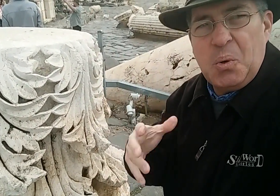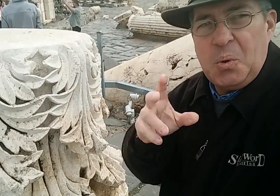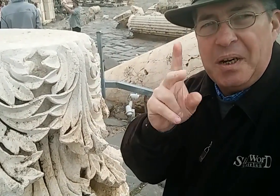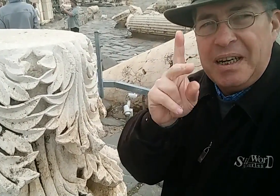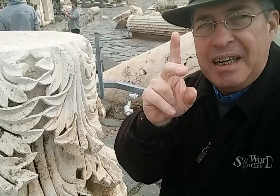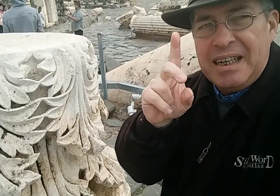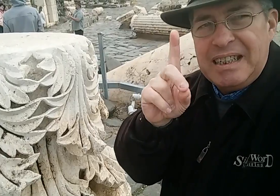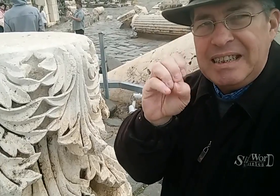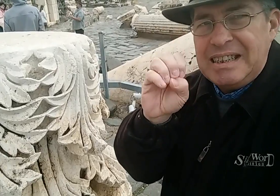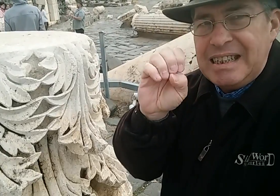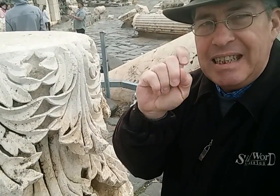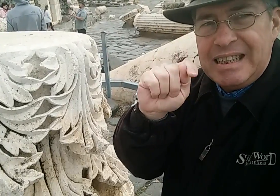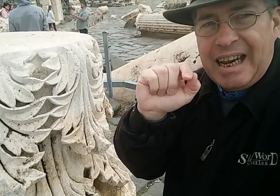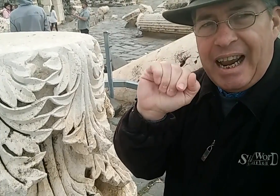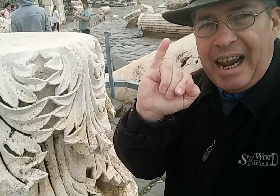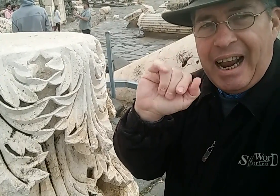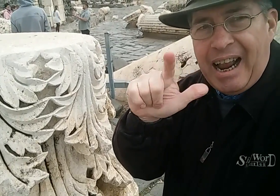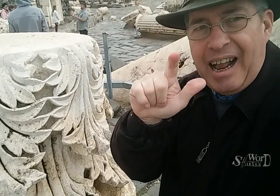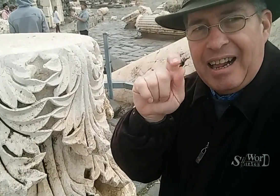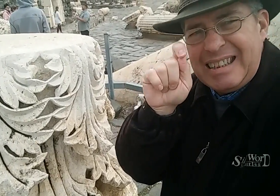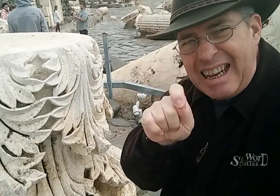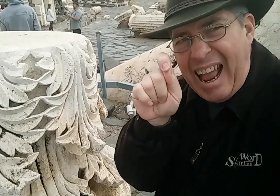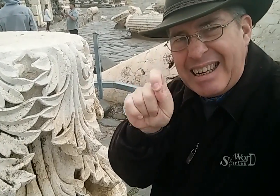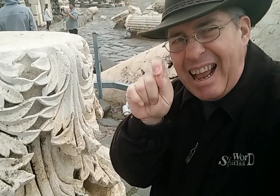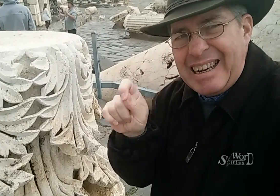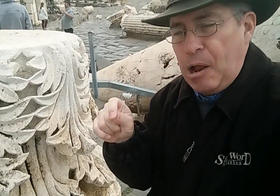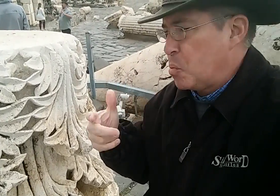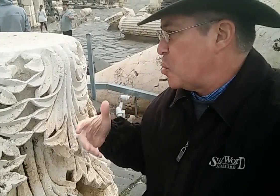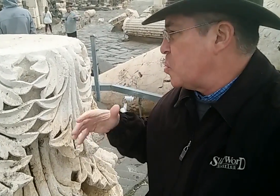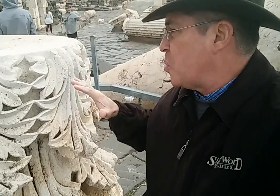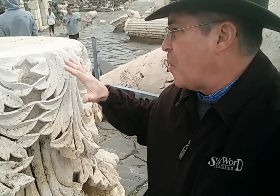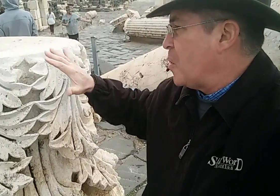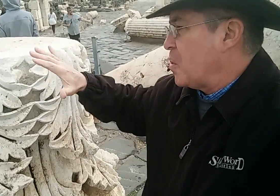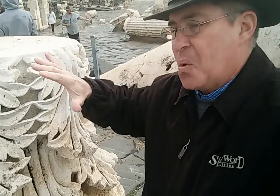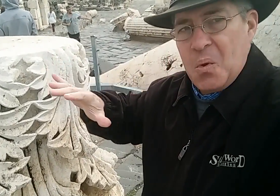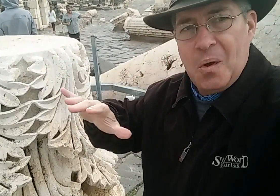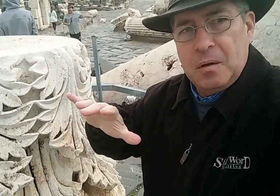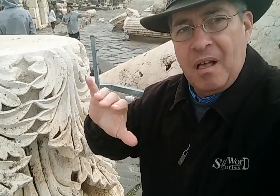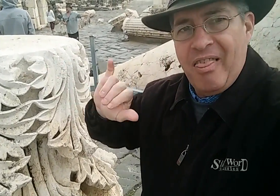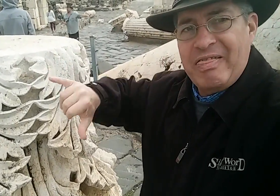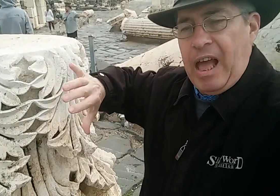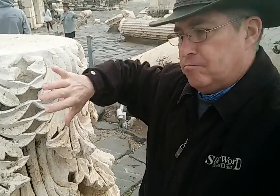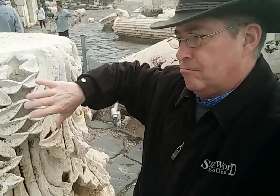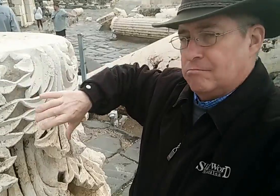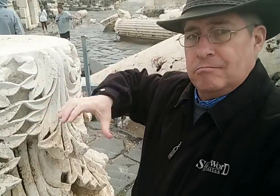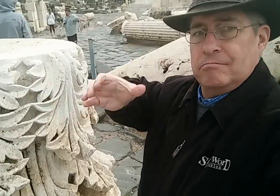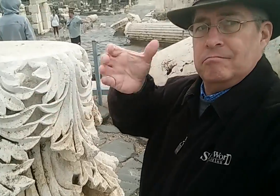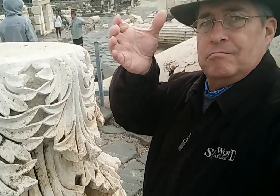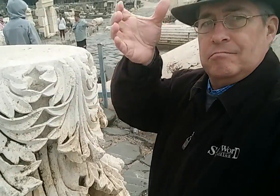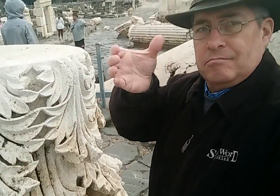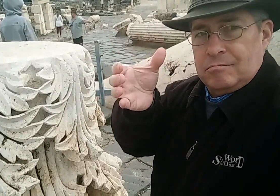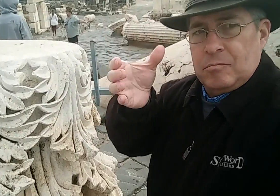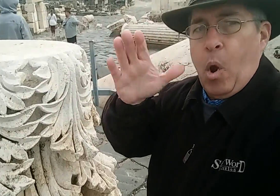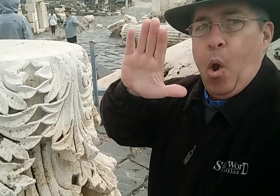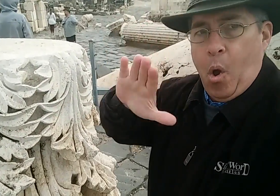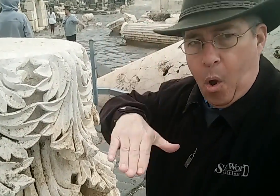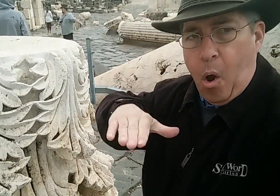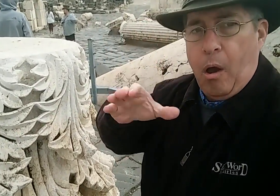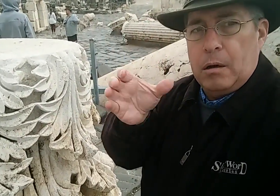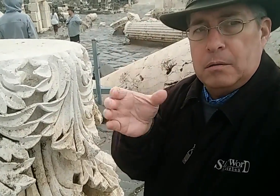detailed work. Very detailed. Such exactness that was used here. It would have been set up on